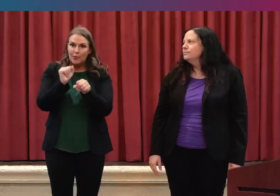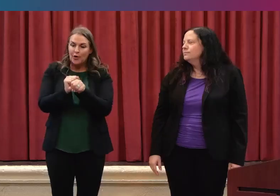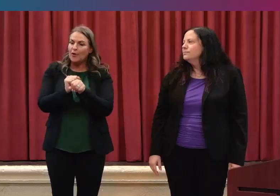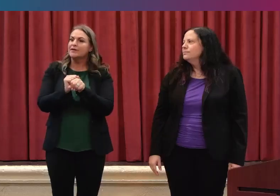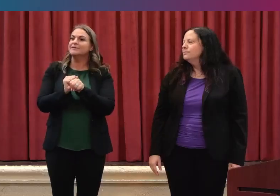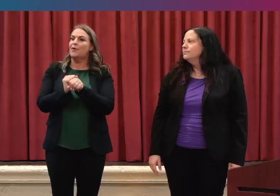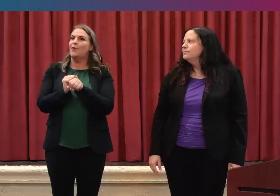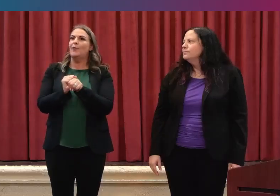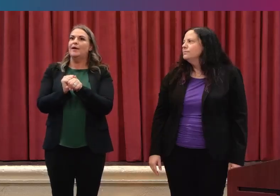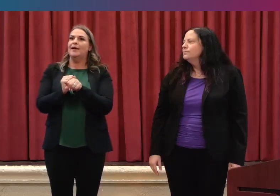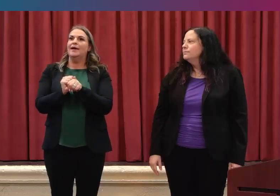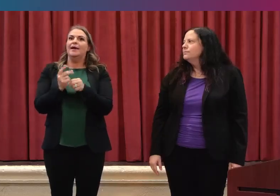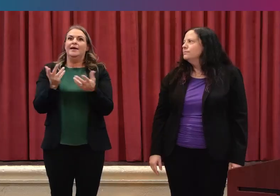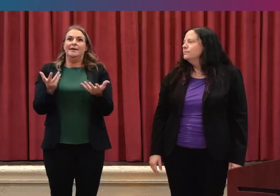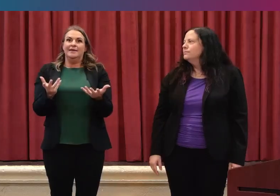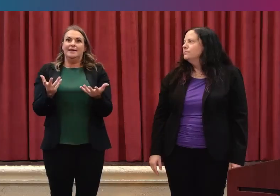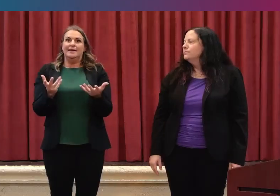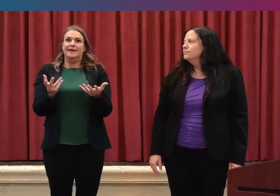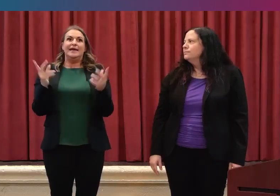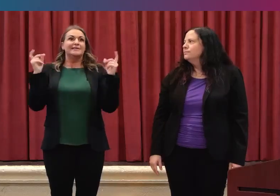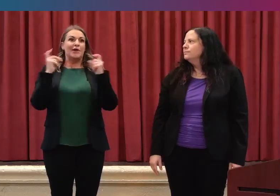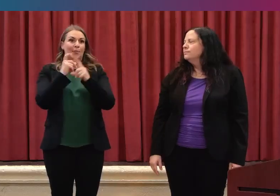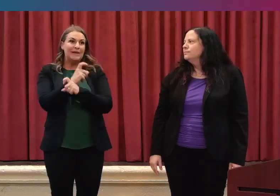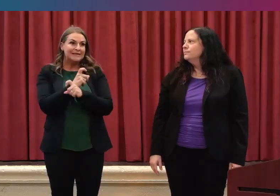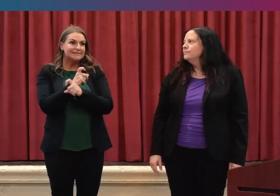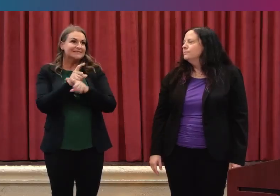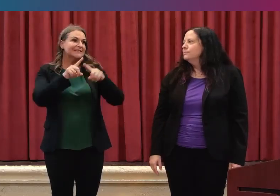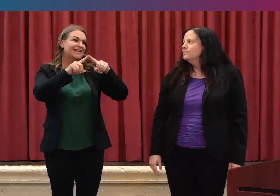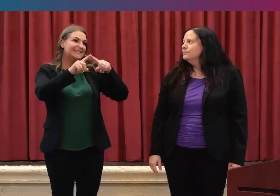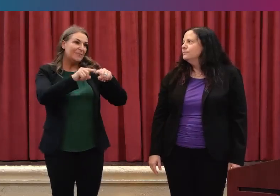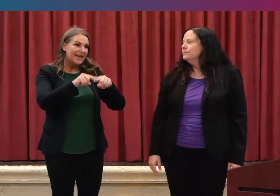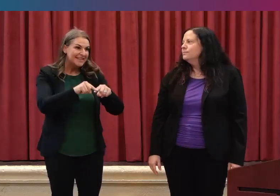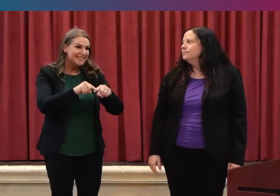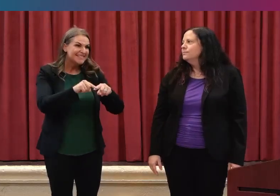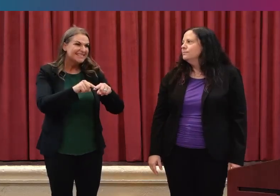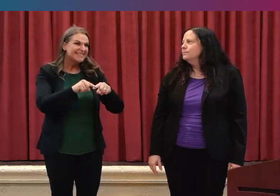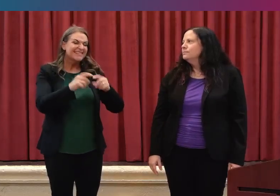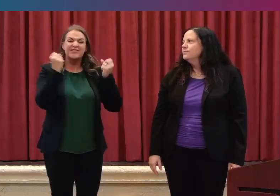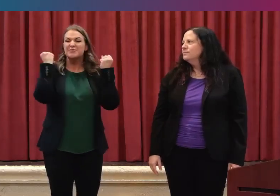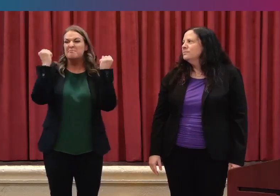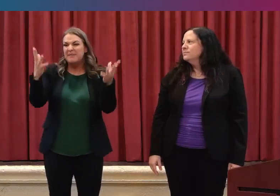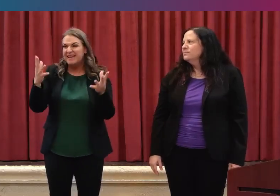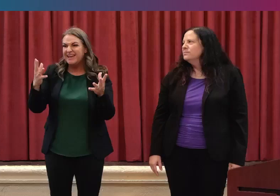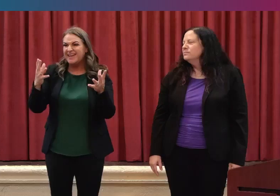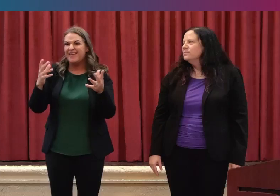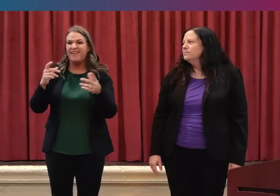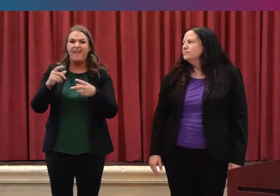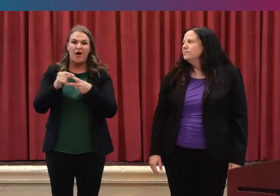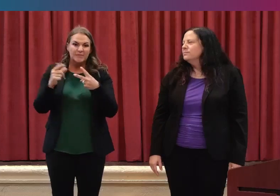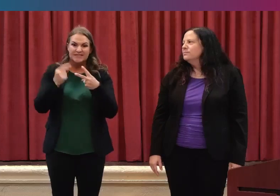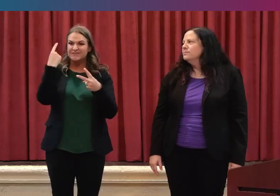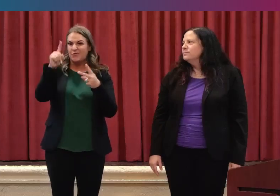They decide to accept or not accept work for a variety of reasons. It's very complex. There's a lot